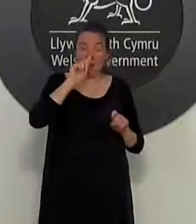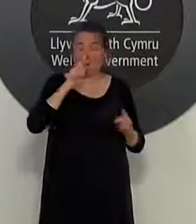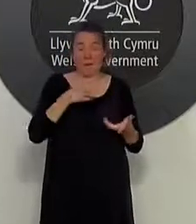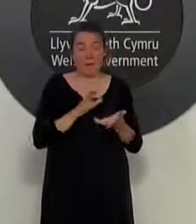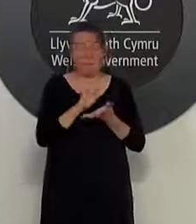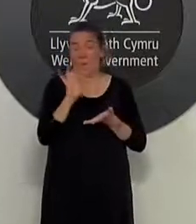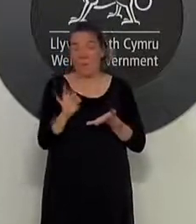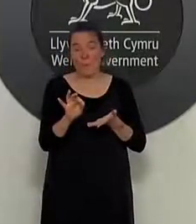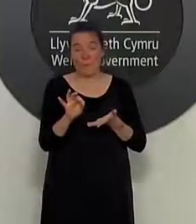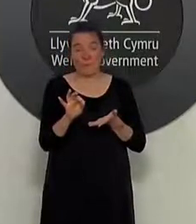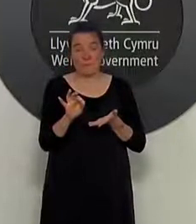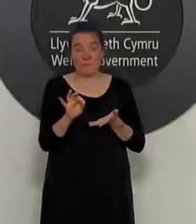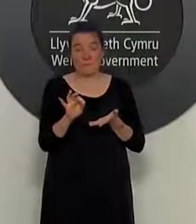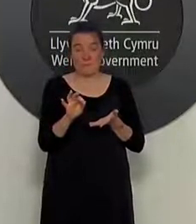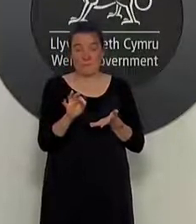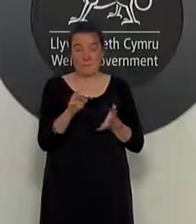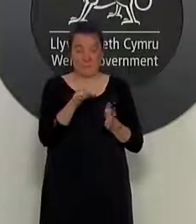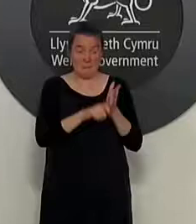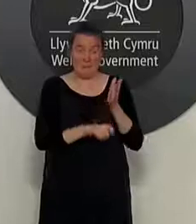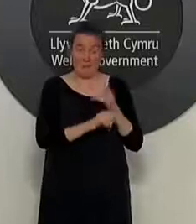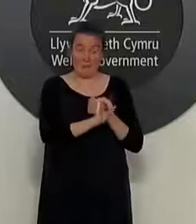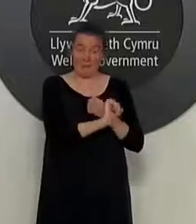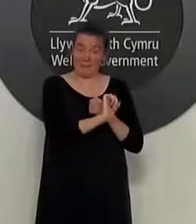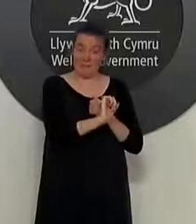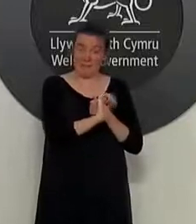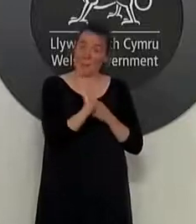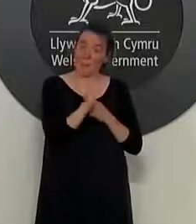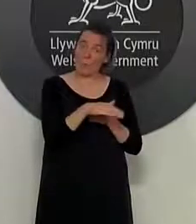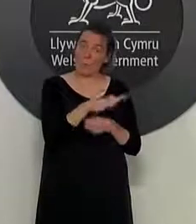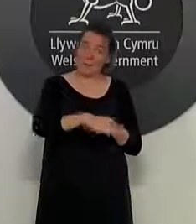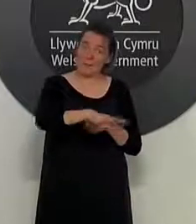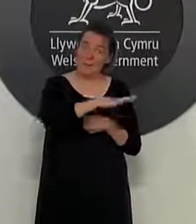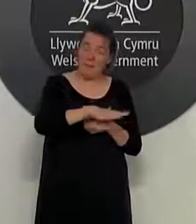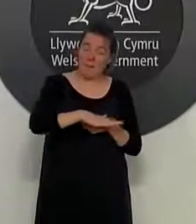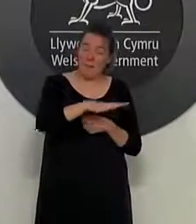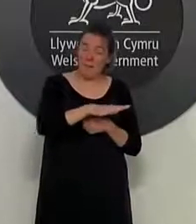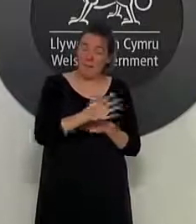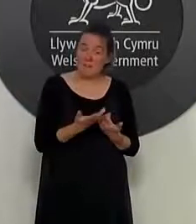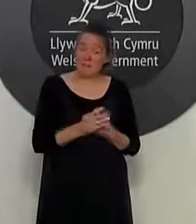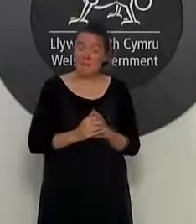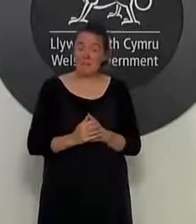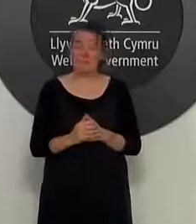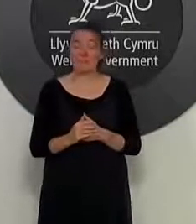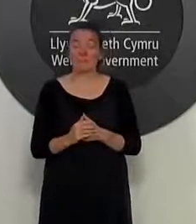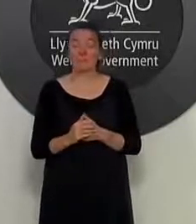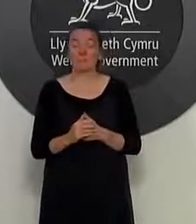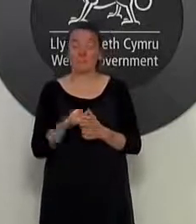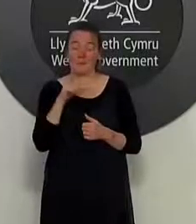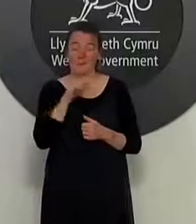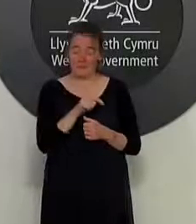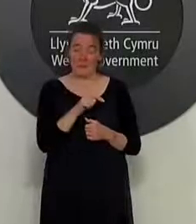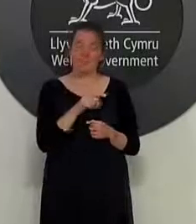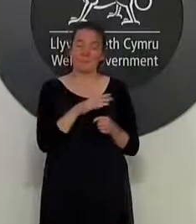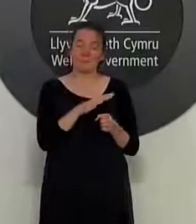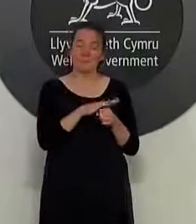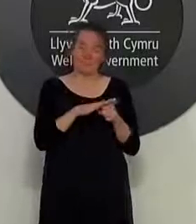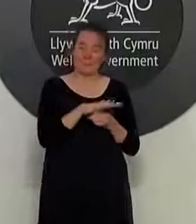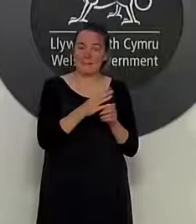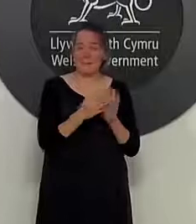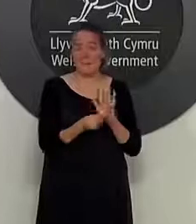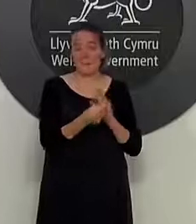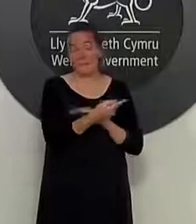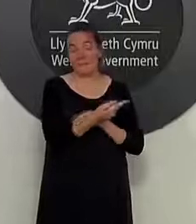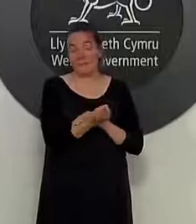completely. And where there is no sustainability. And under those circumstances, the right thing to do